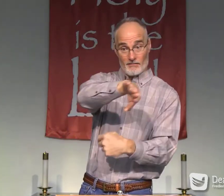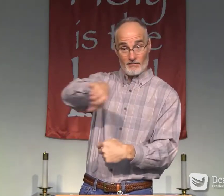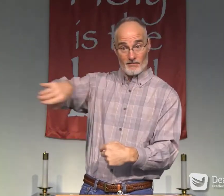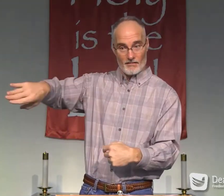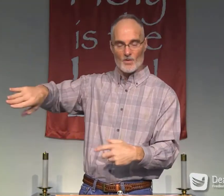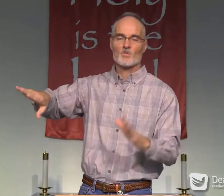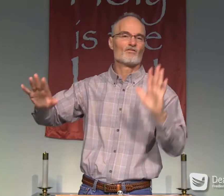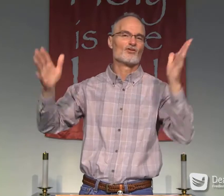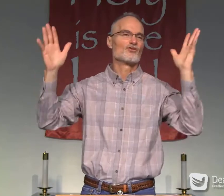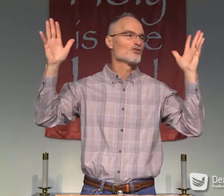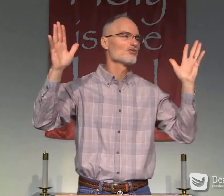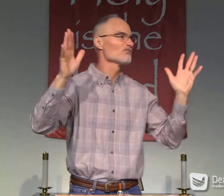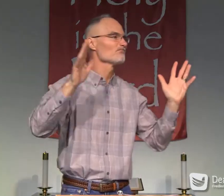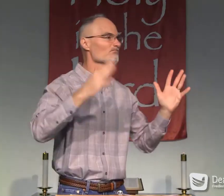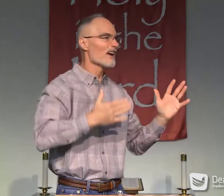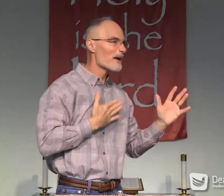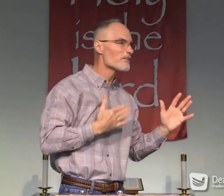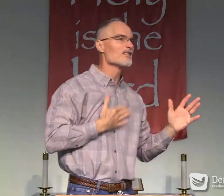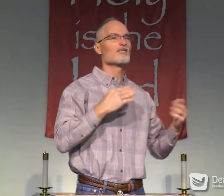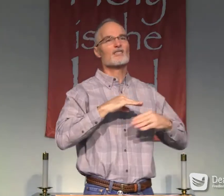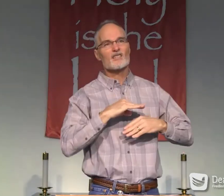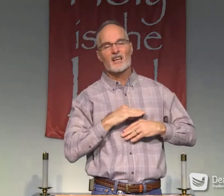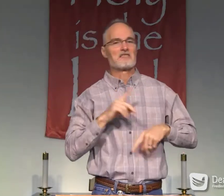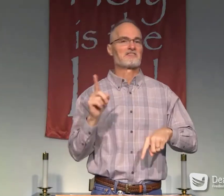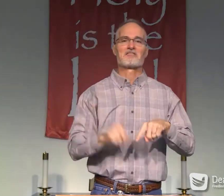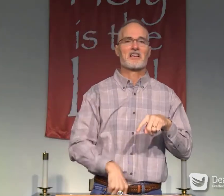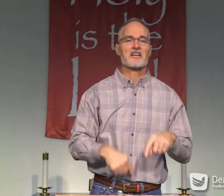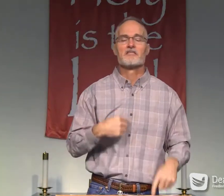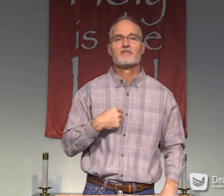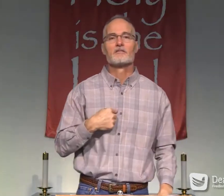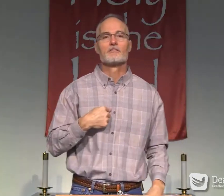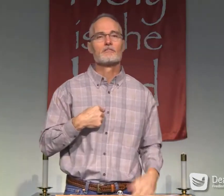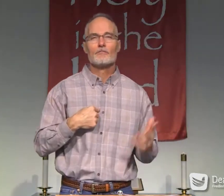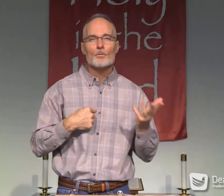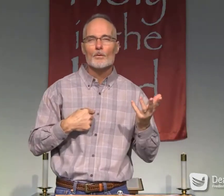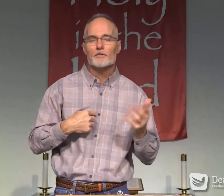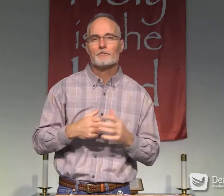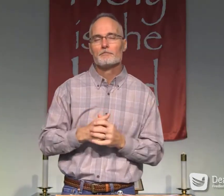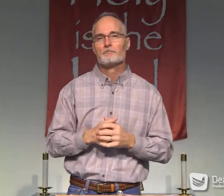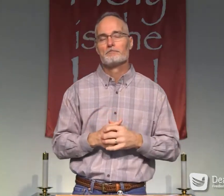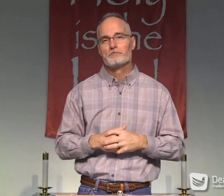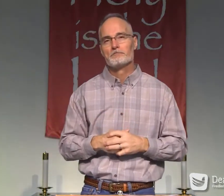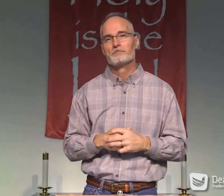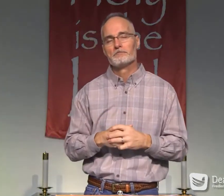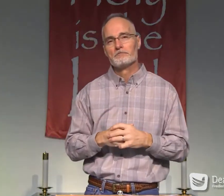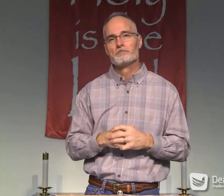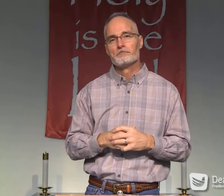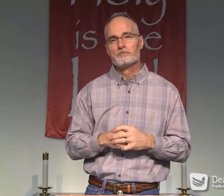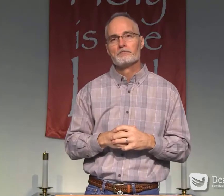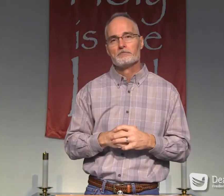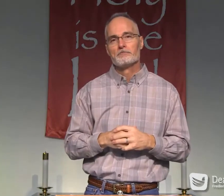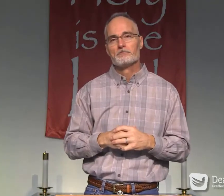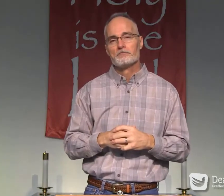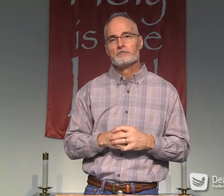thing? If you didn't have that one thing, it would be impossible to be content.